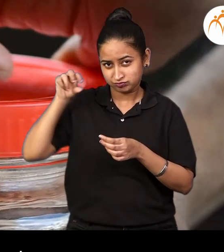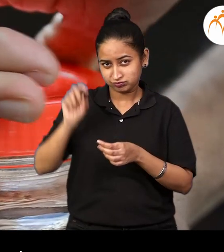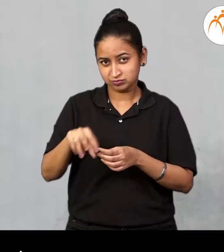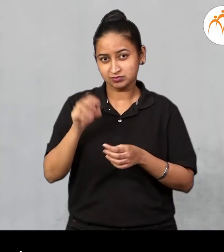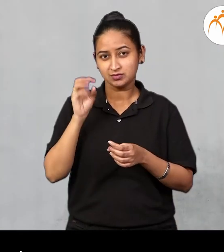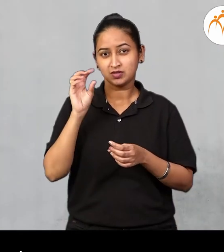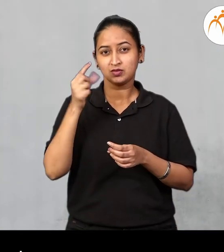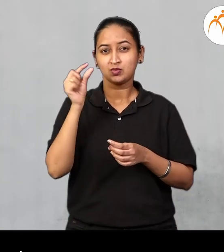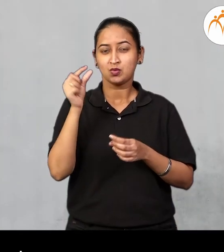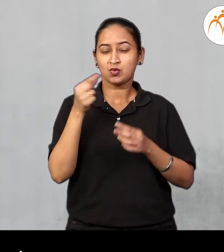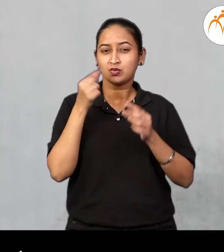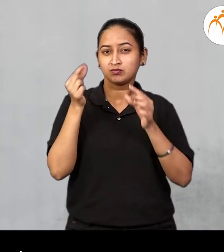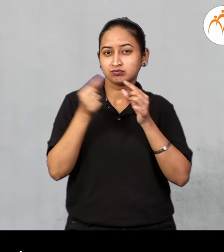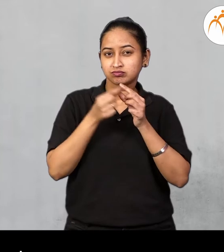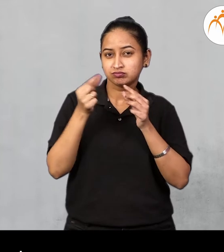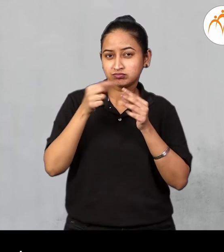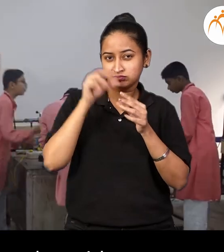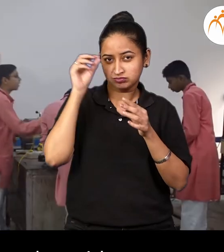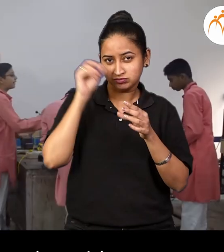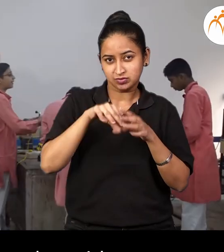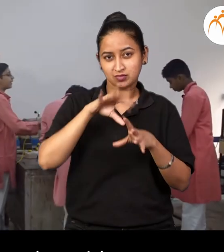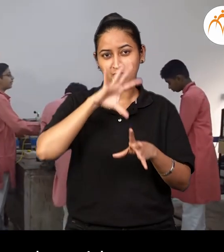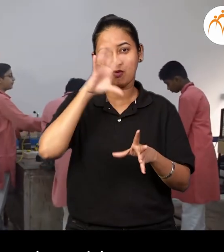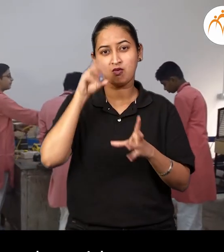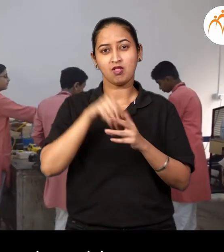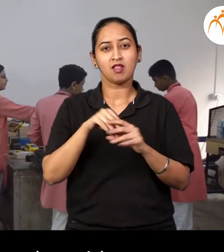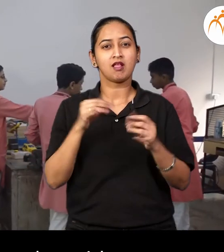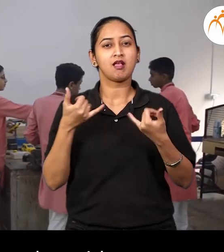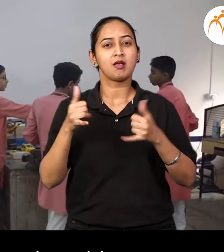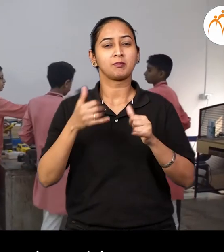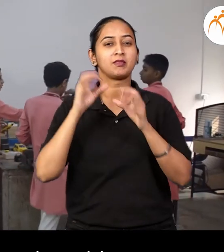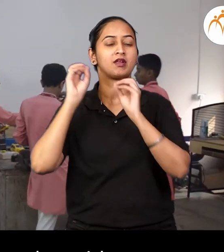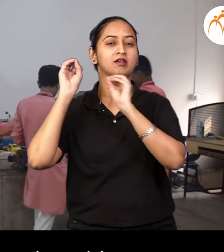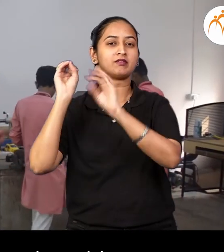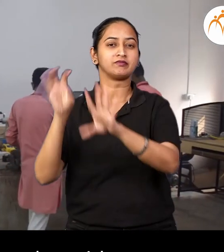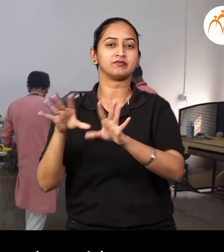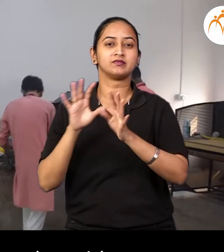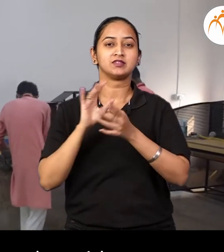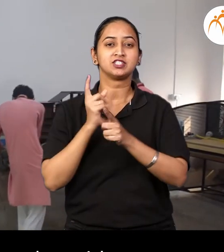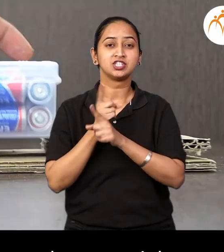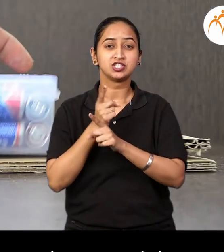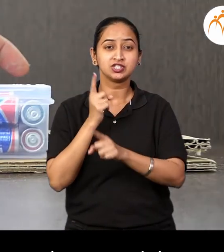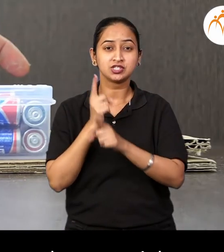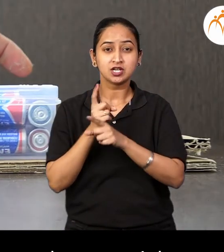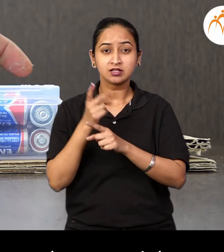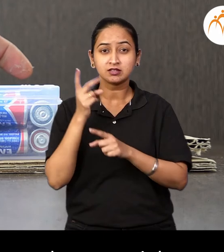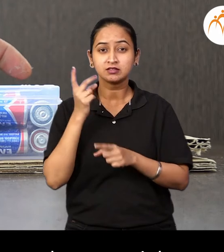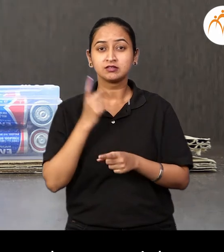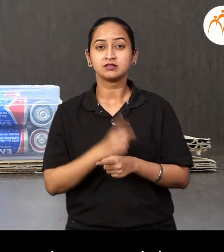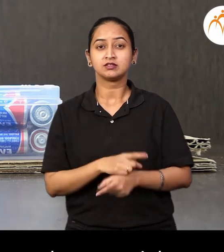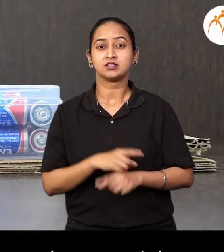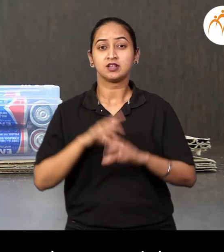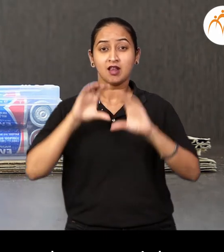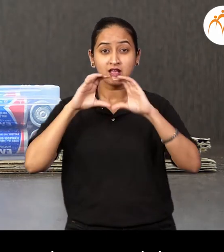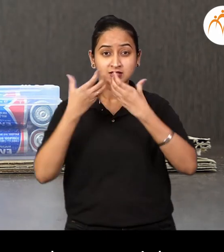glass table and covers and big beads to play with. The teacher